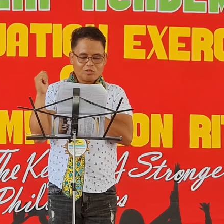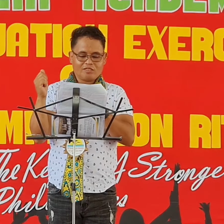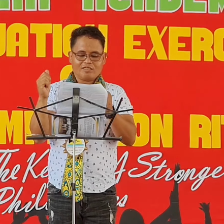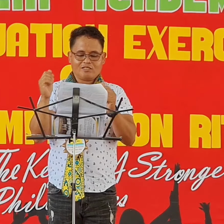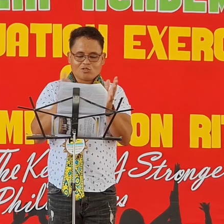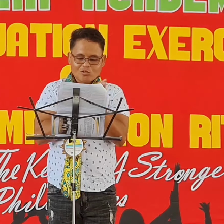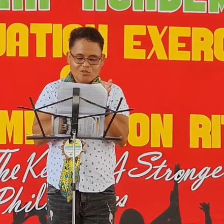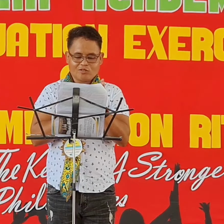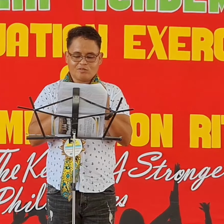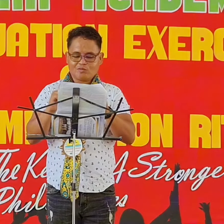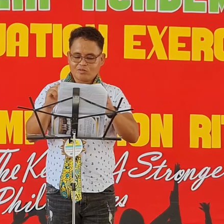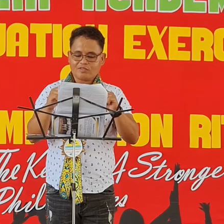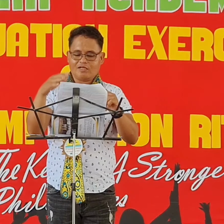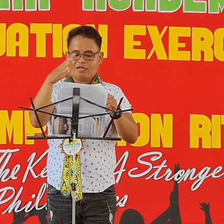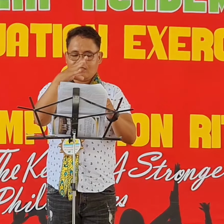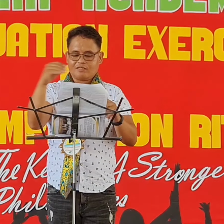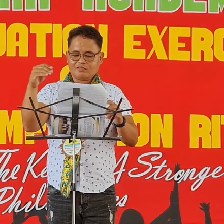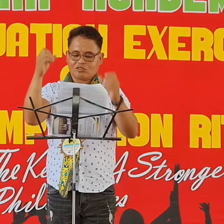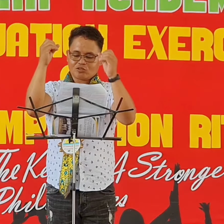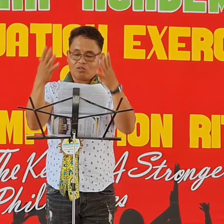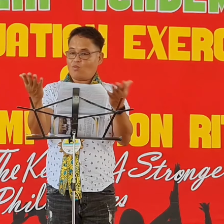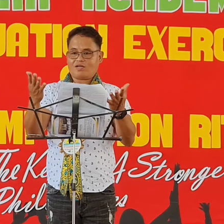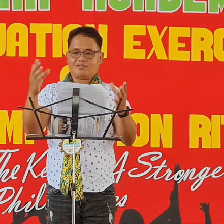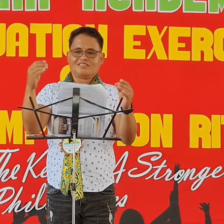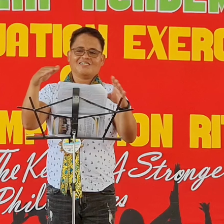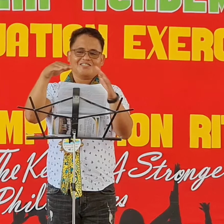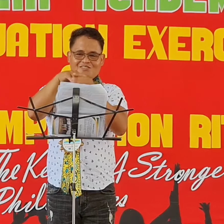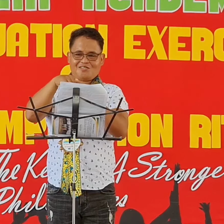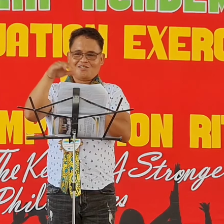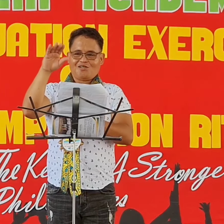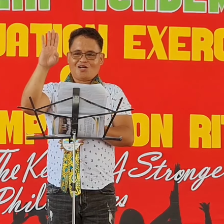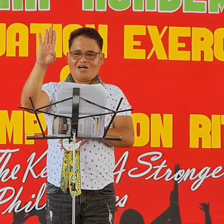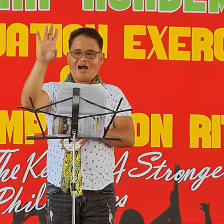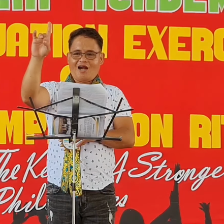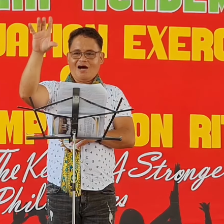She became the assistant school administrator. And teacher at BDA.